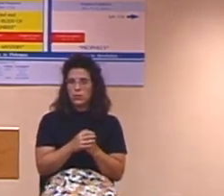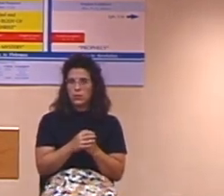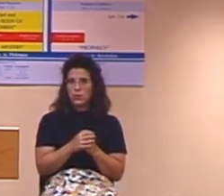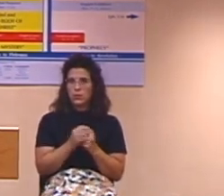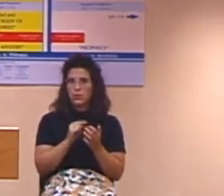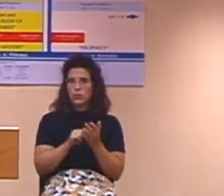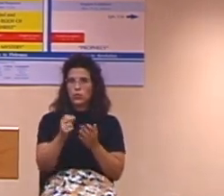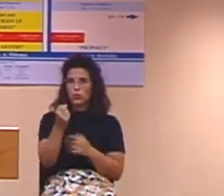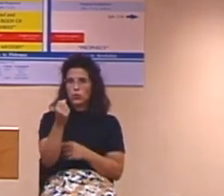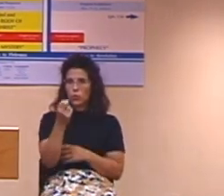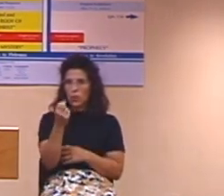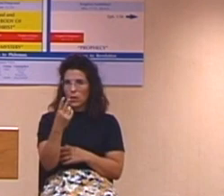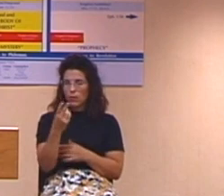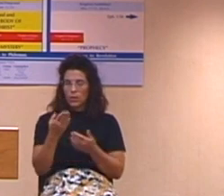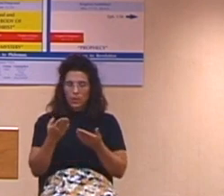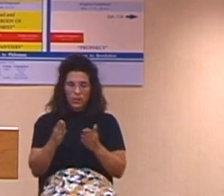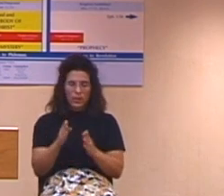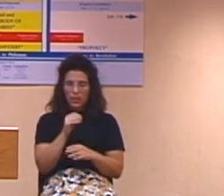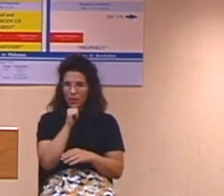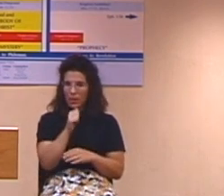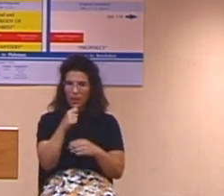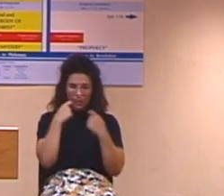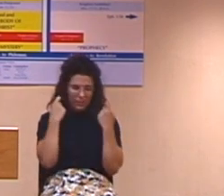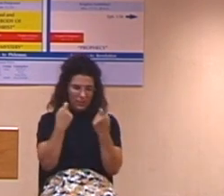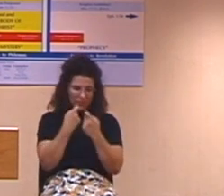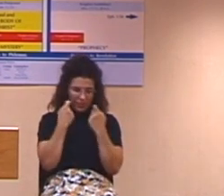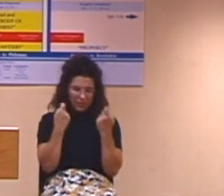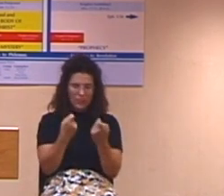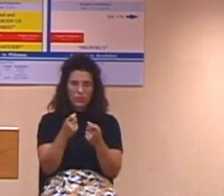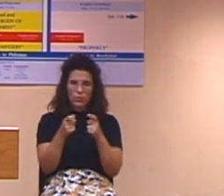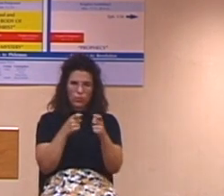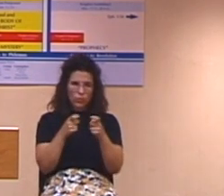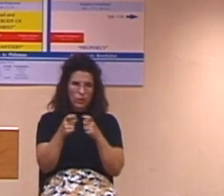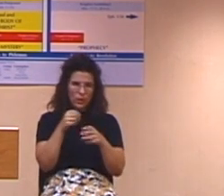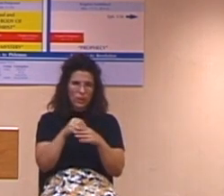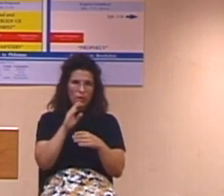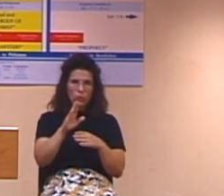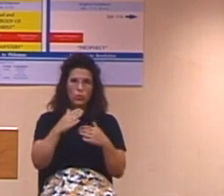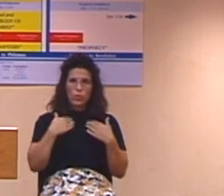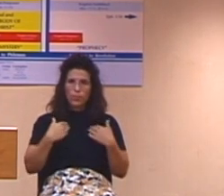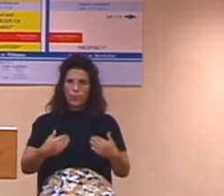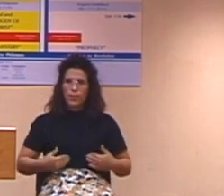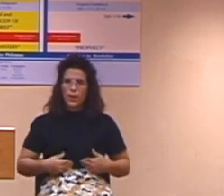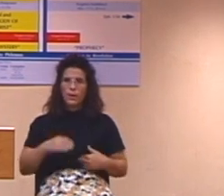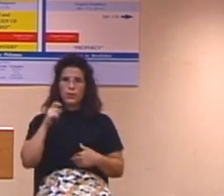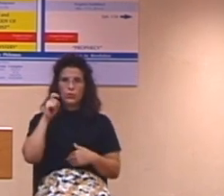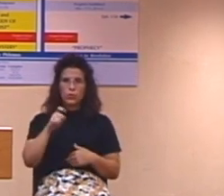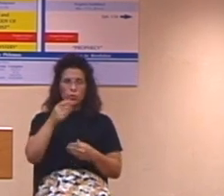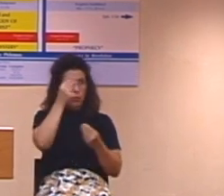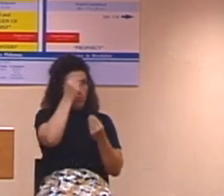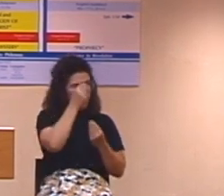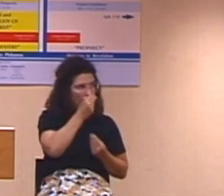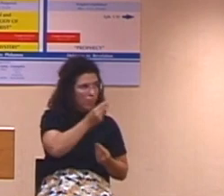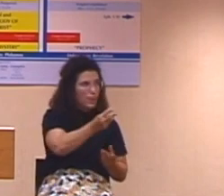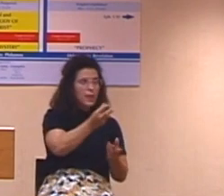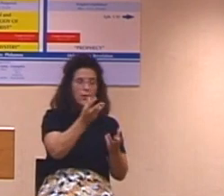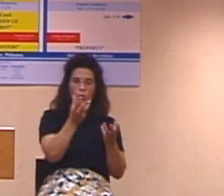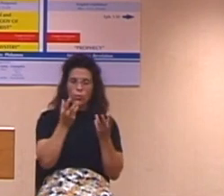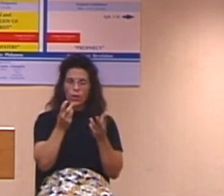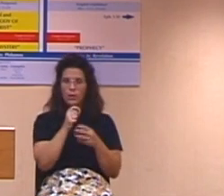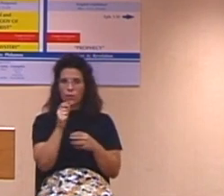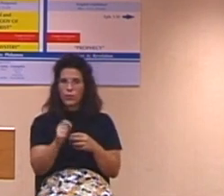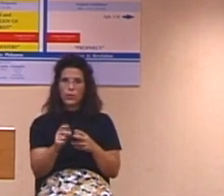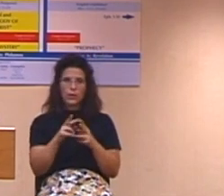Verse 12, let not sin therefore reign in your mortal body, that ye should obey it in the lust thereof. Neither yield